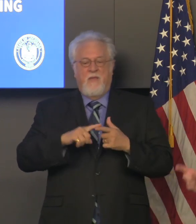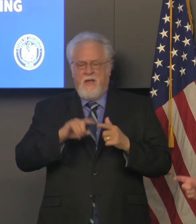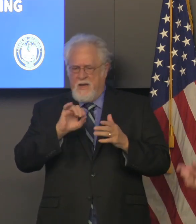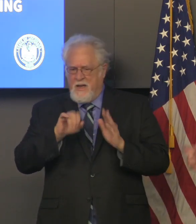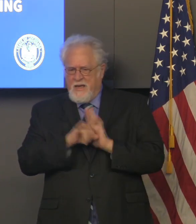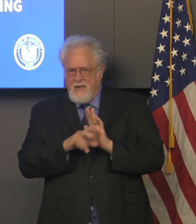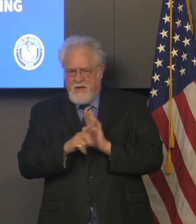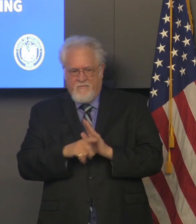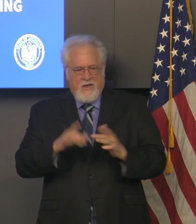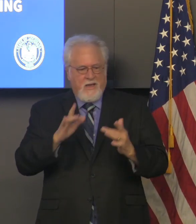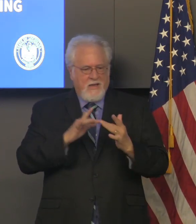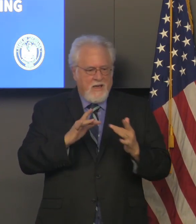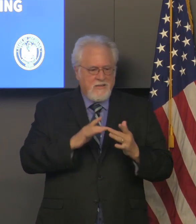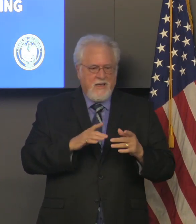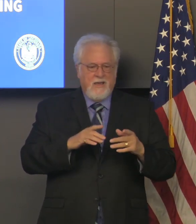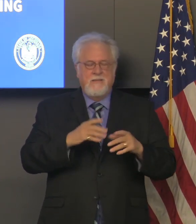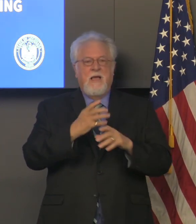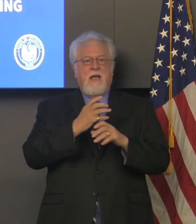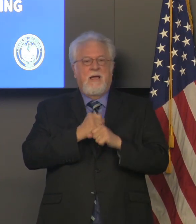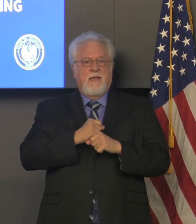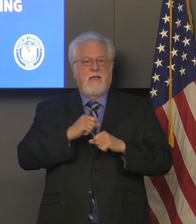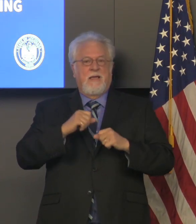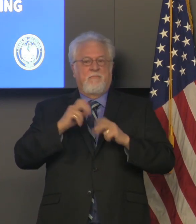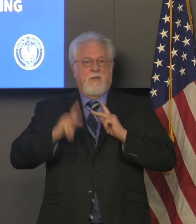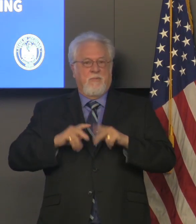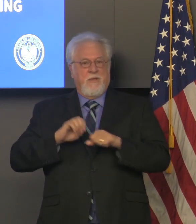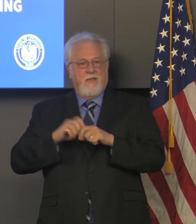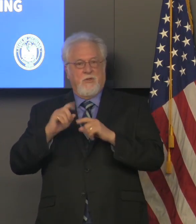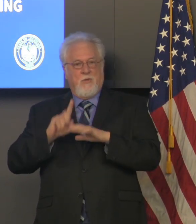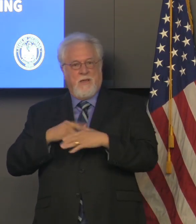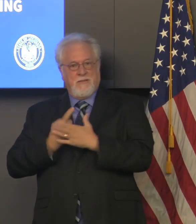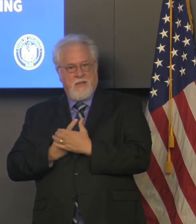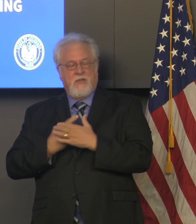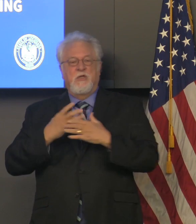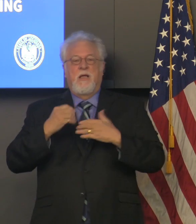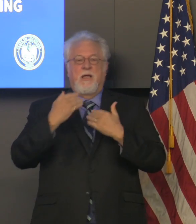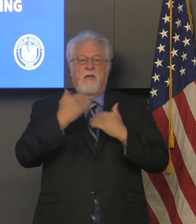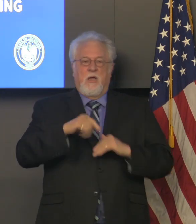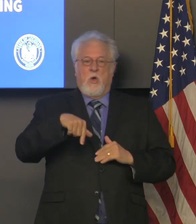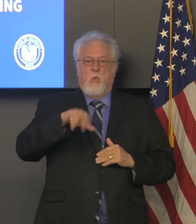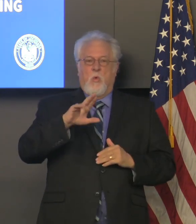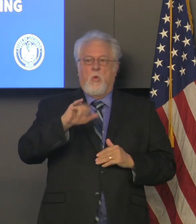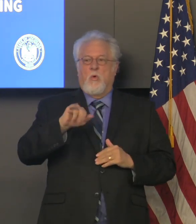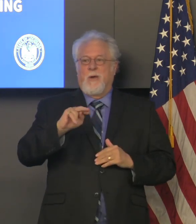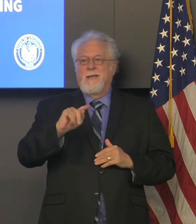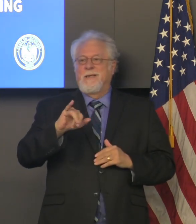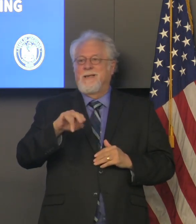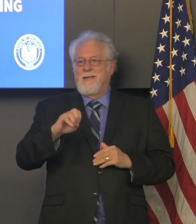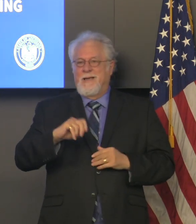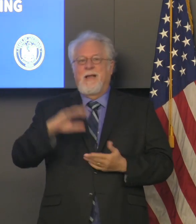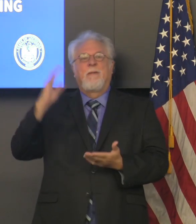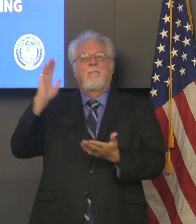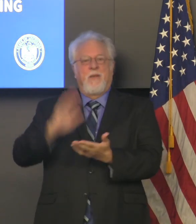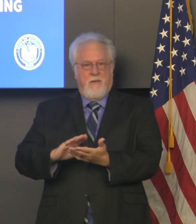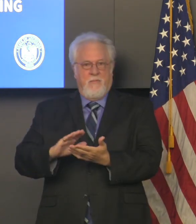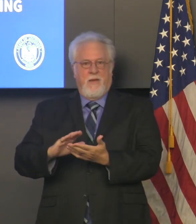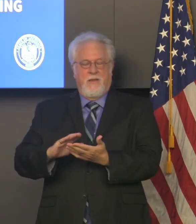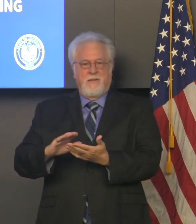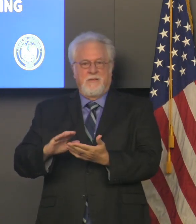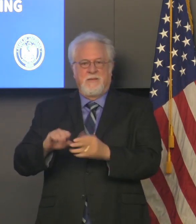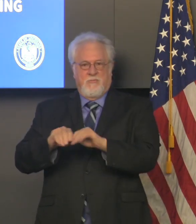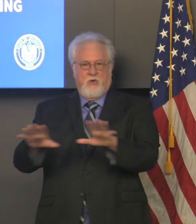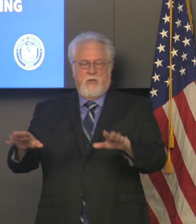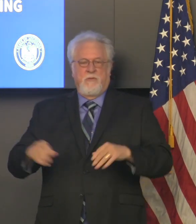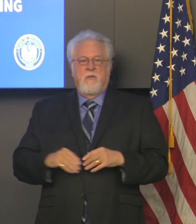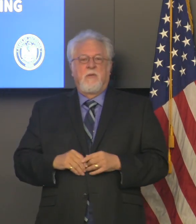the contacts, get the individuals into isolation and quarantine and so forth, and try to minimize the